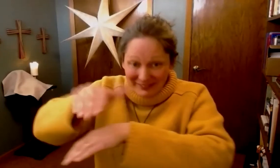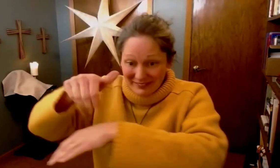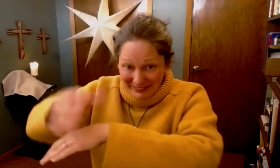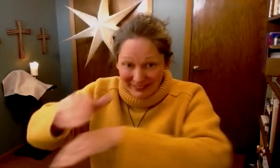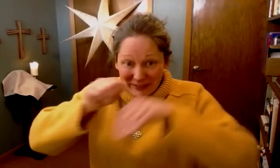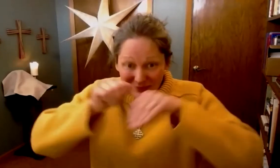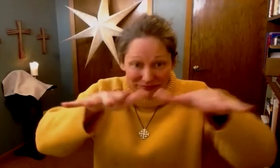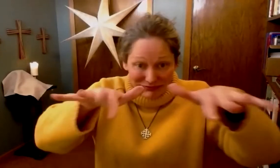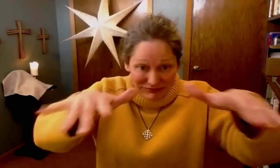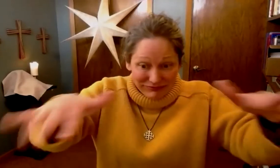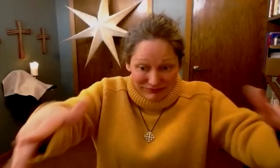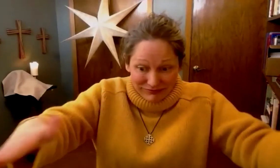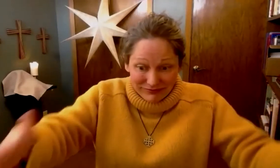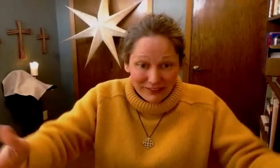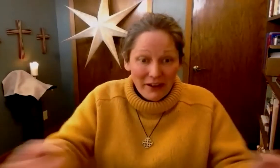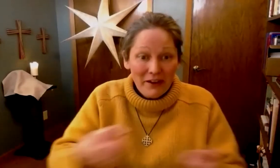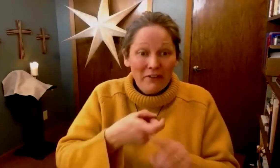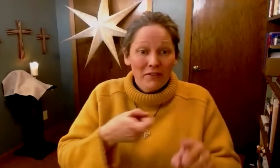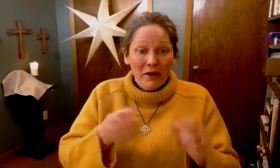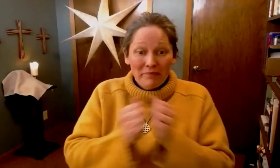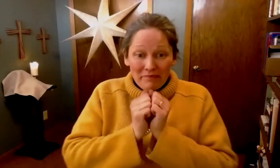and God sends us from this place.